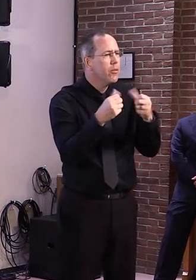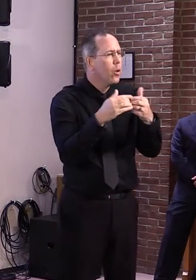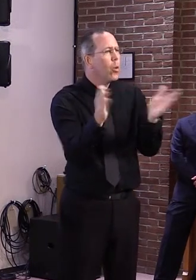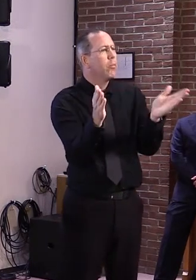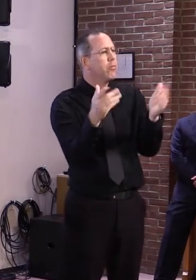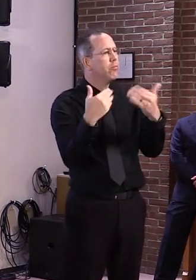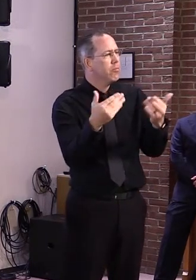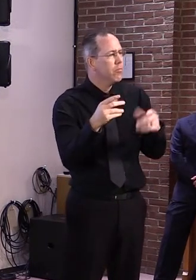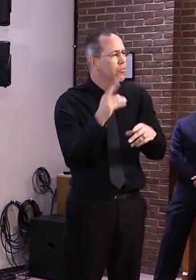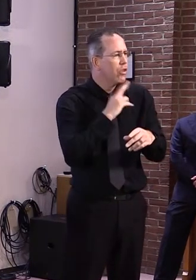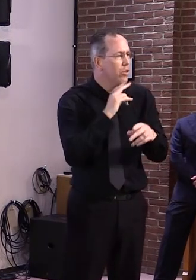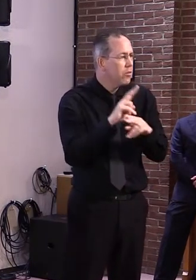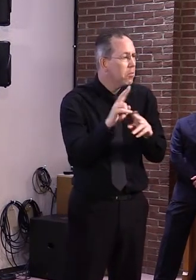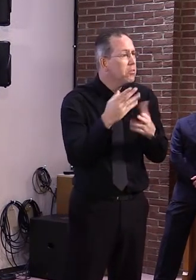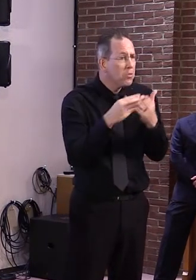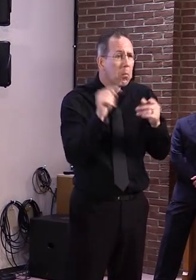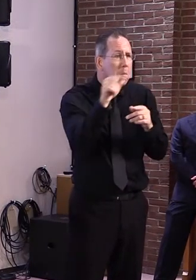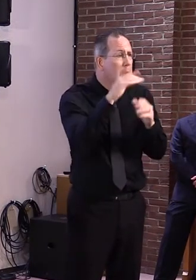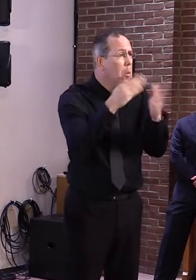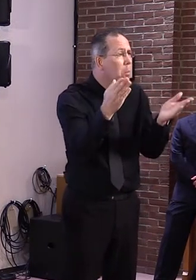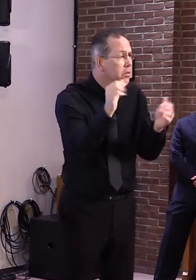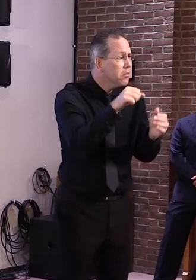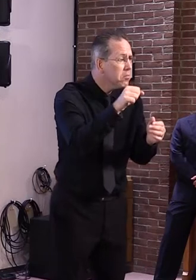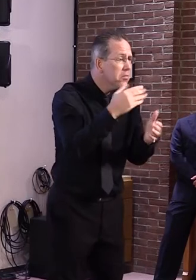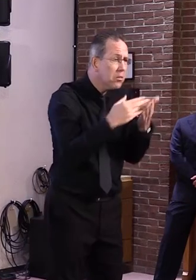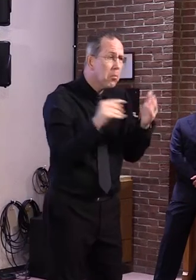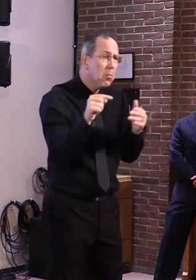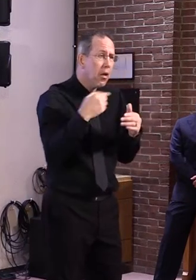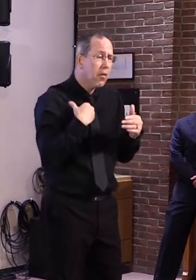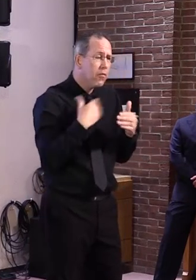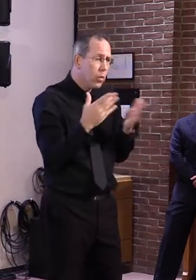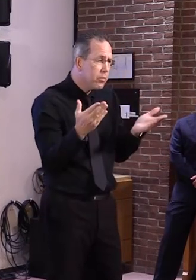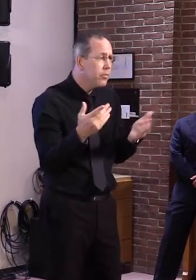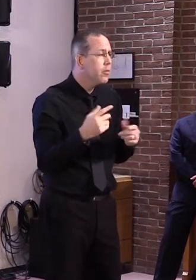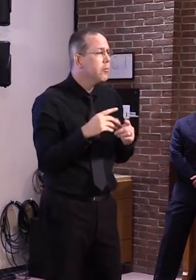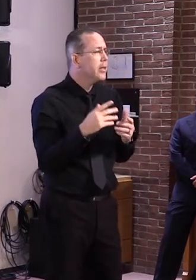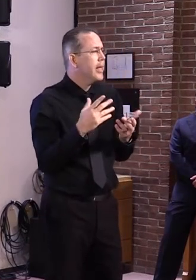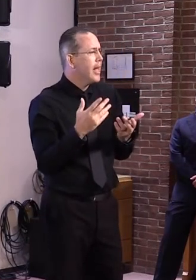speak. Secretary Young, do you have a report on that?